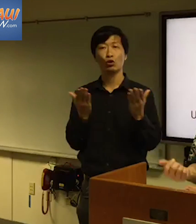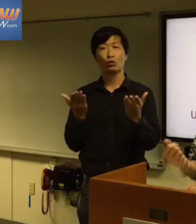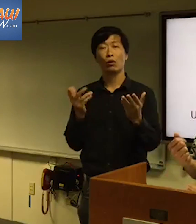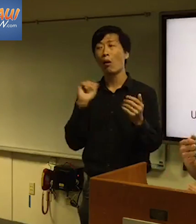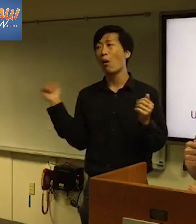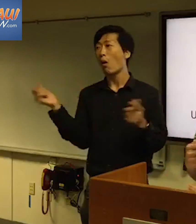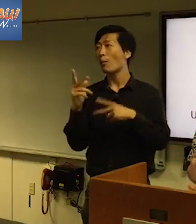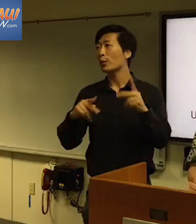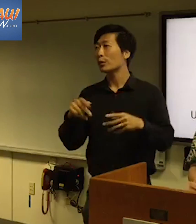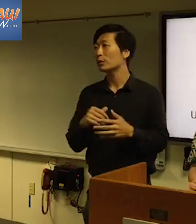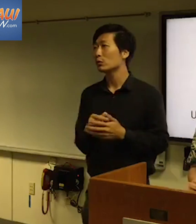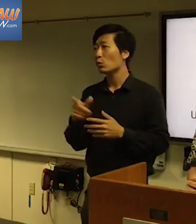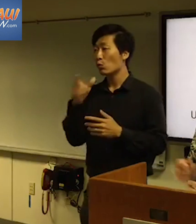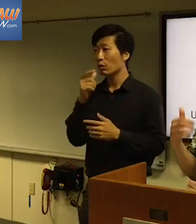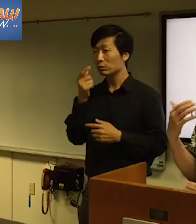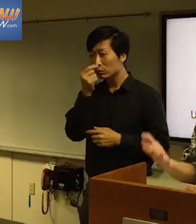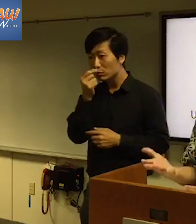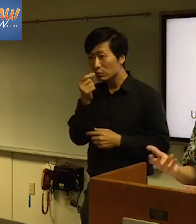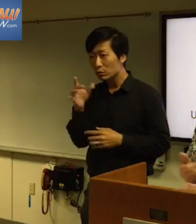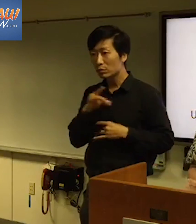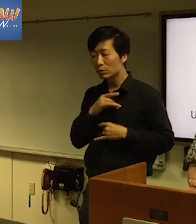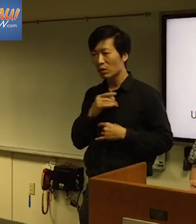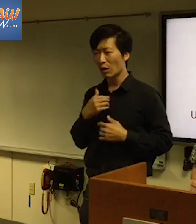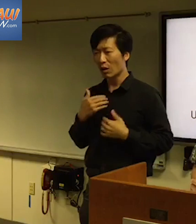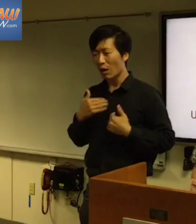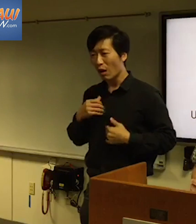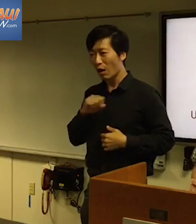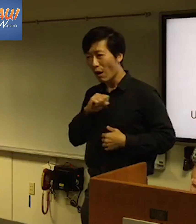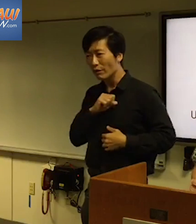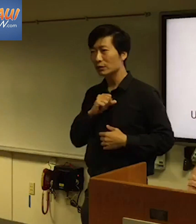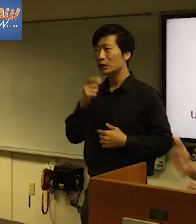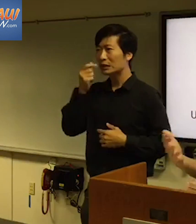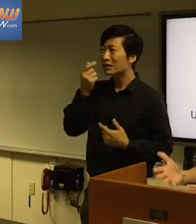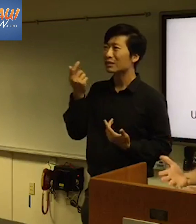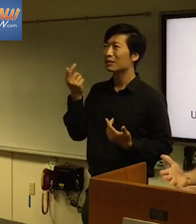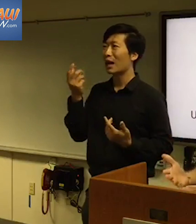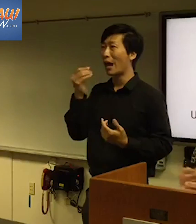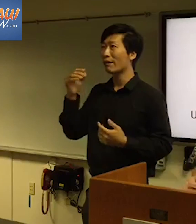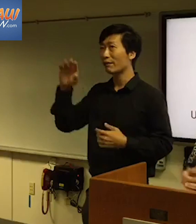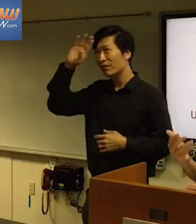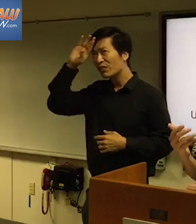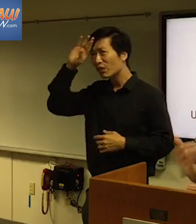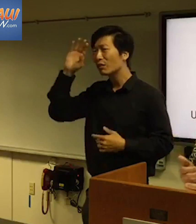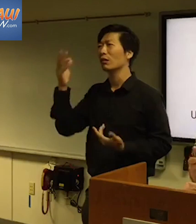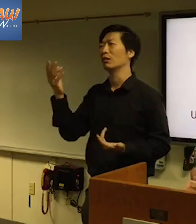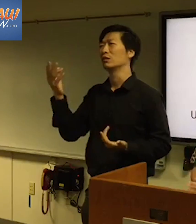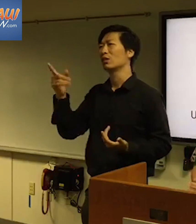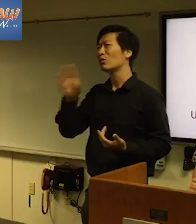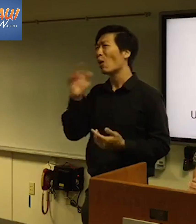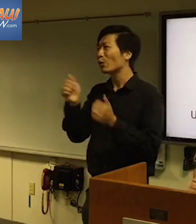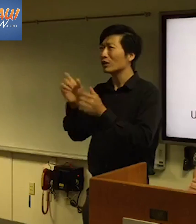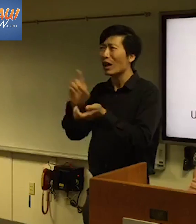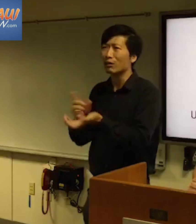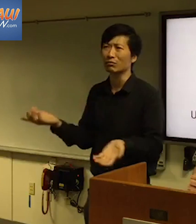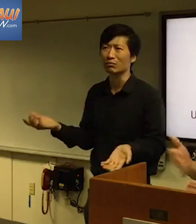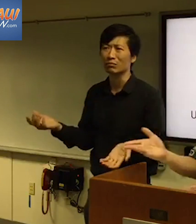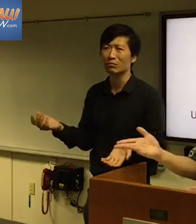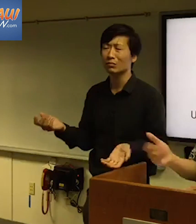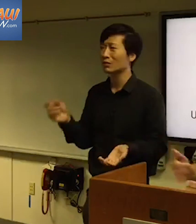offering this test within a week or two to physicians who need samples tested. Even the local labs are